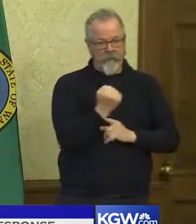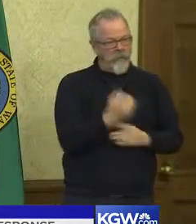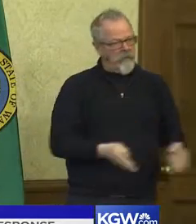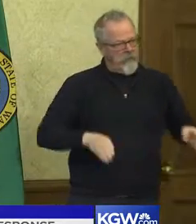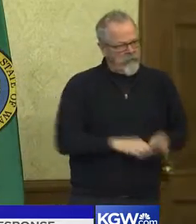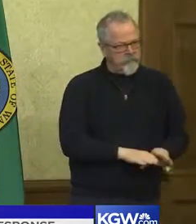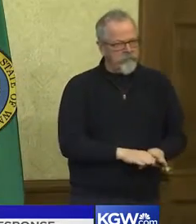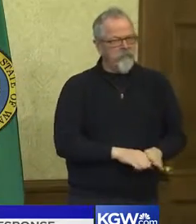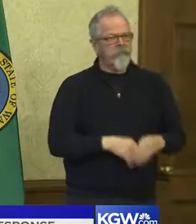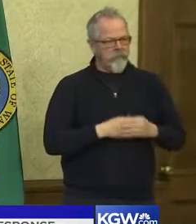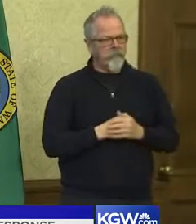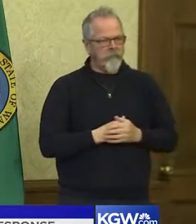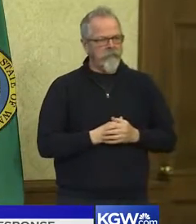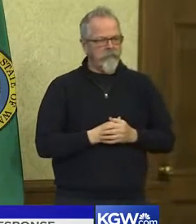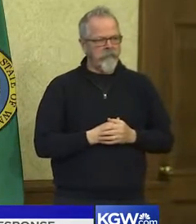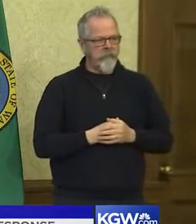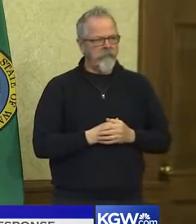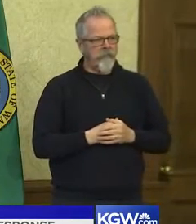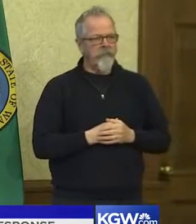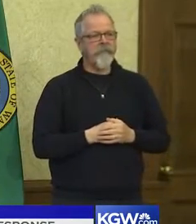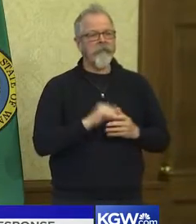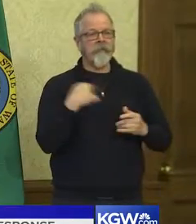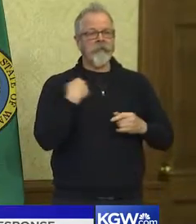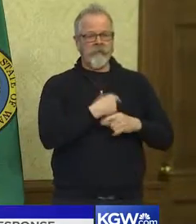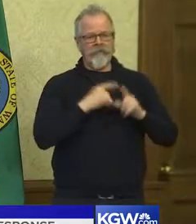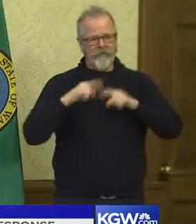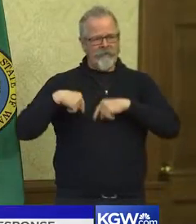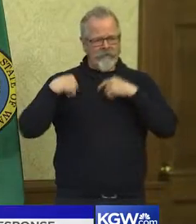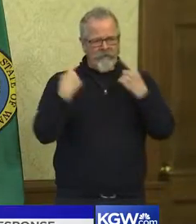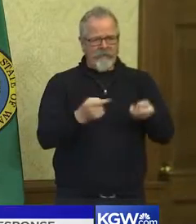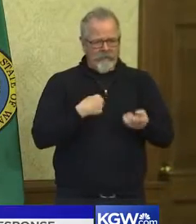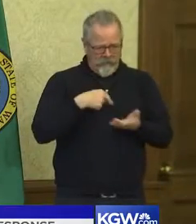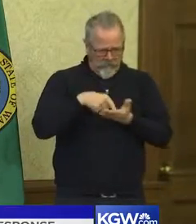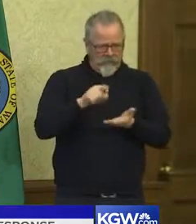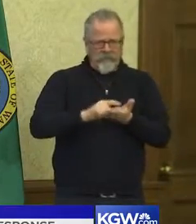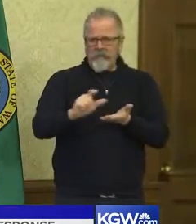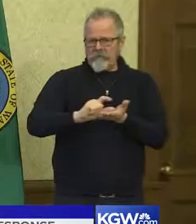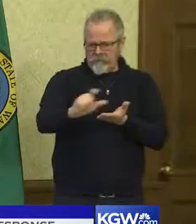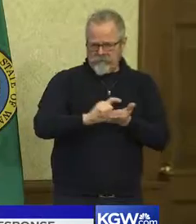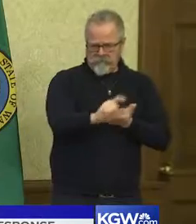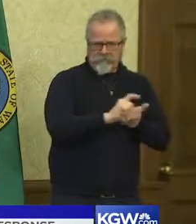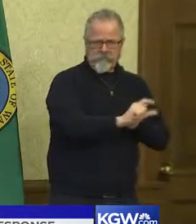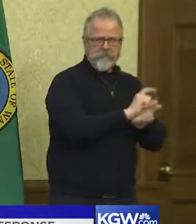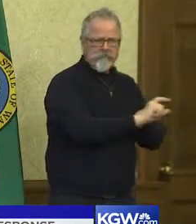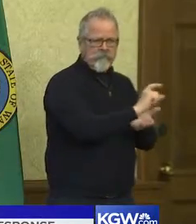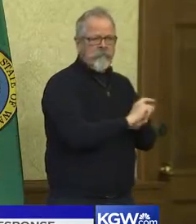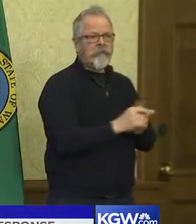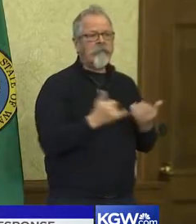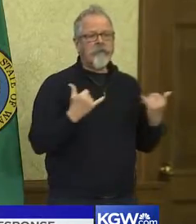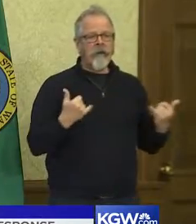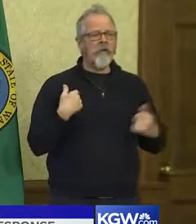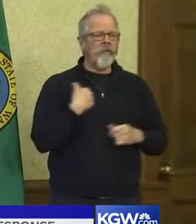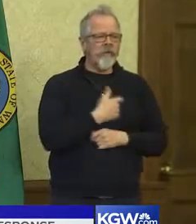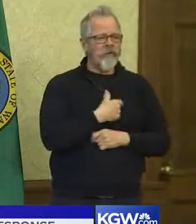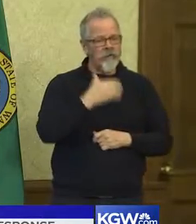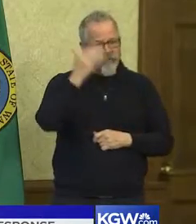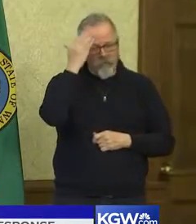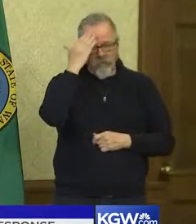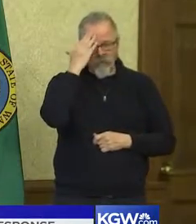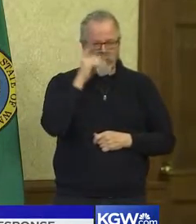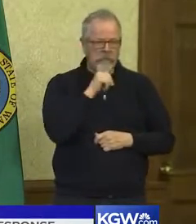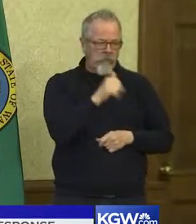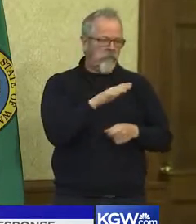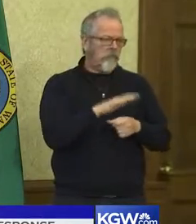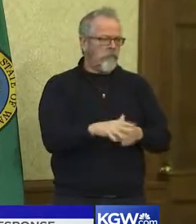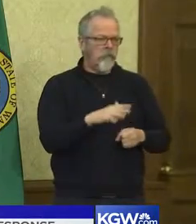need. And we know that there are hundreds of thousands, if not more, who will now be eligible for unemployment assistance, and we're looking forward